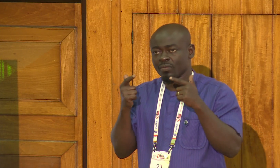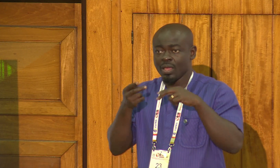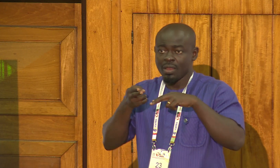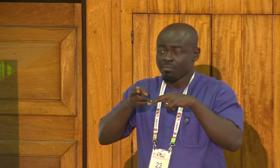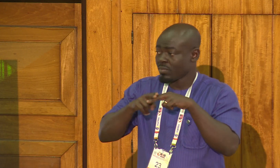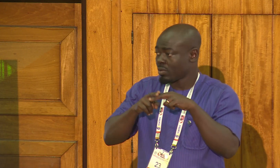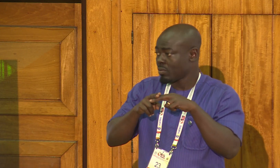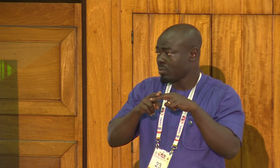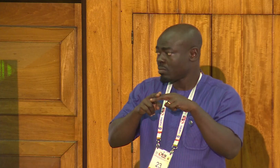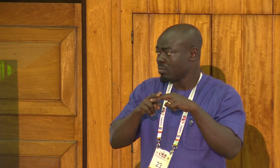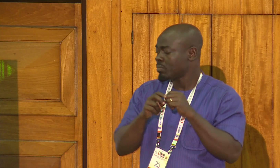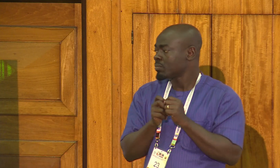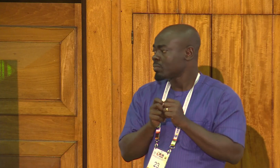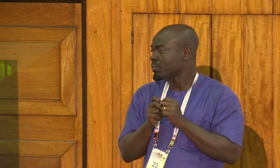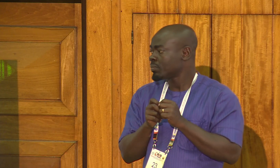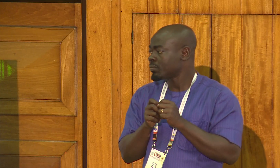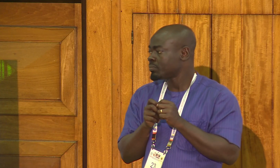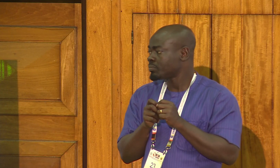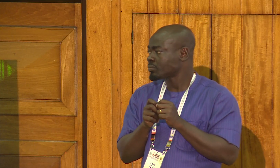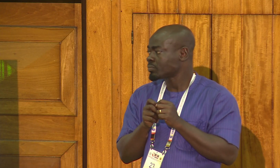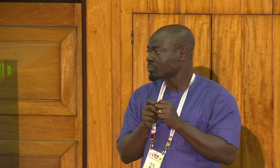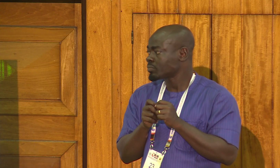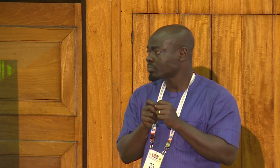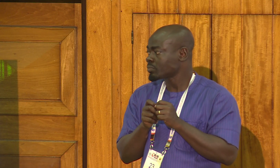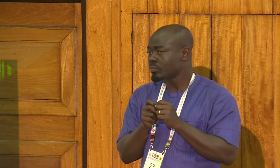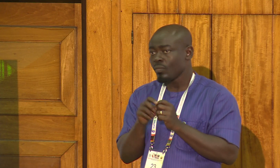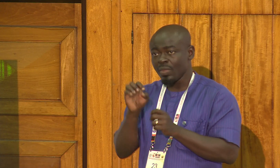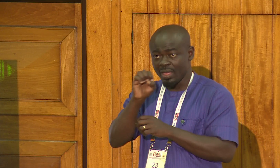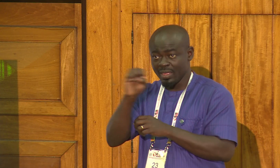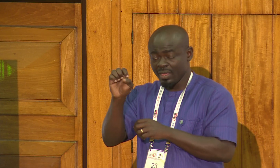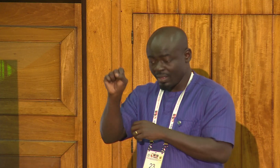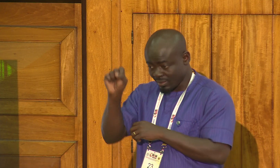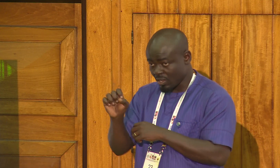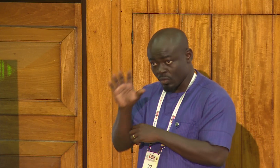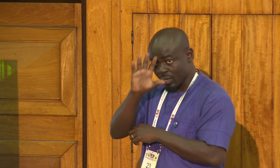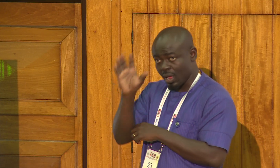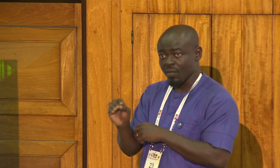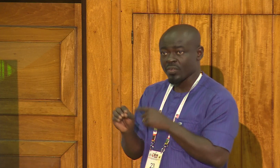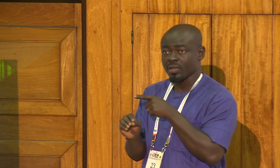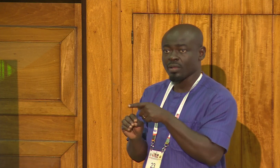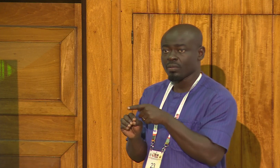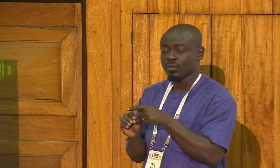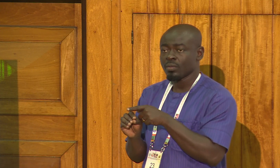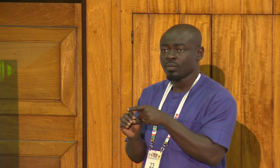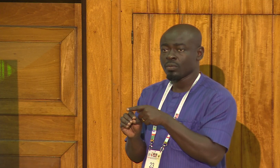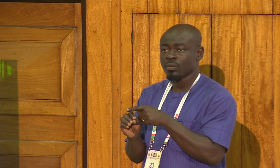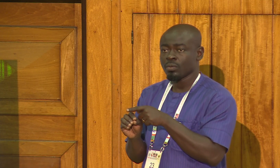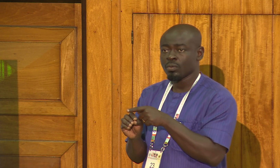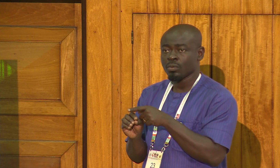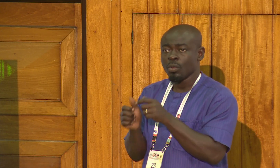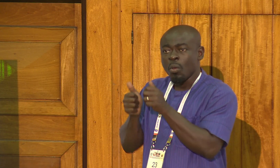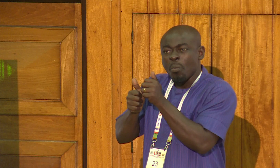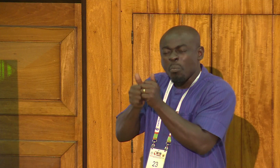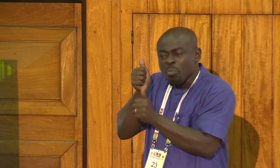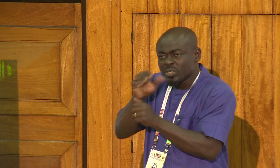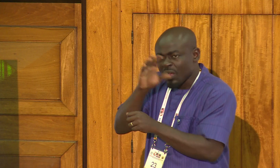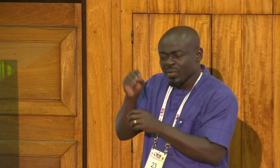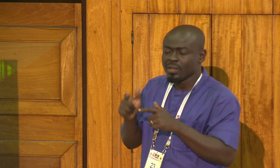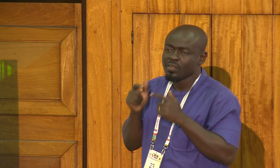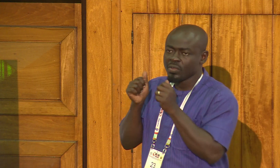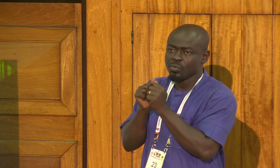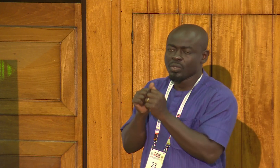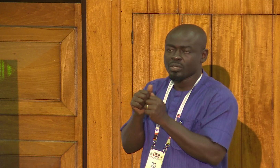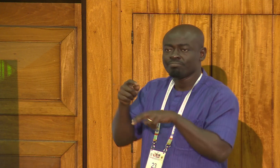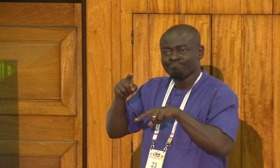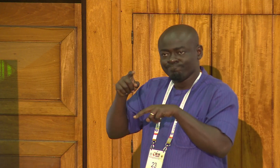expectancy significantly. And in East and Southern Africa, where we've got the most Africans living with HIV,